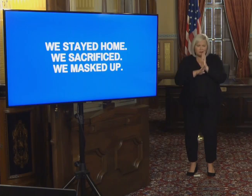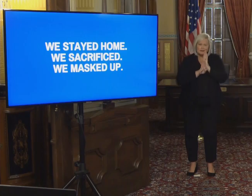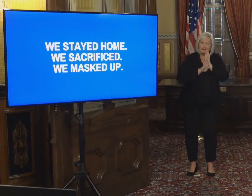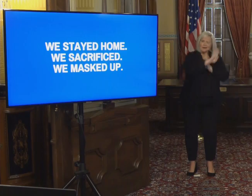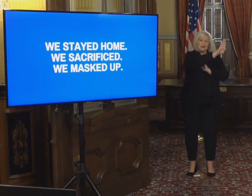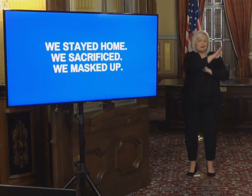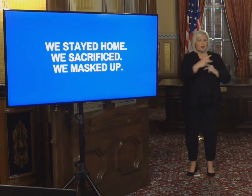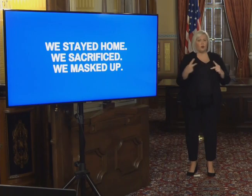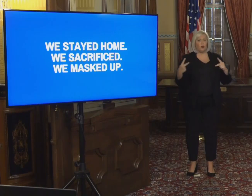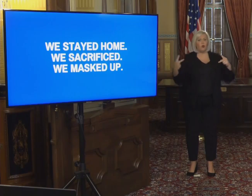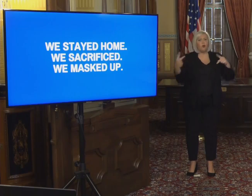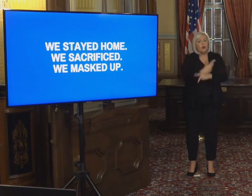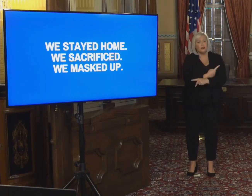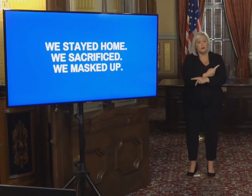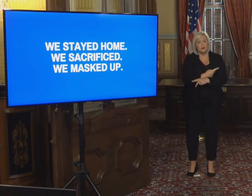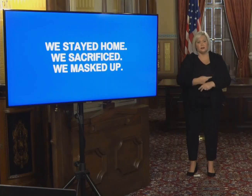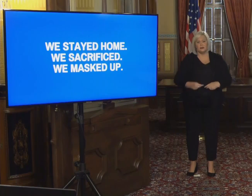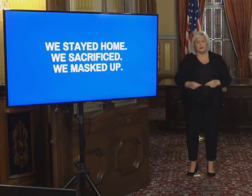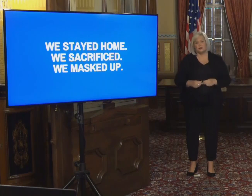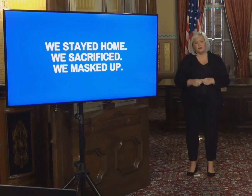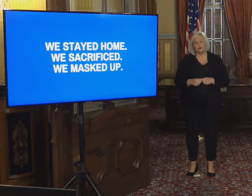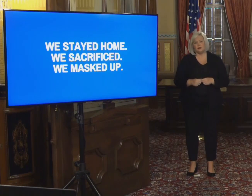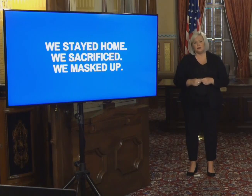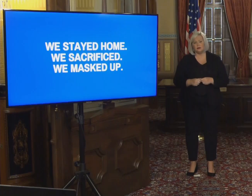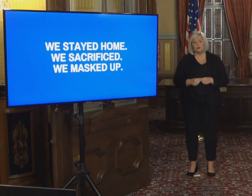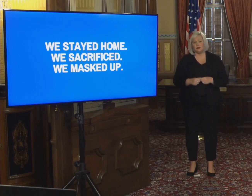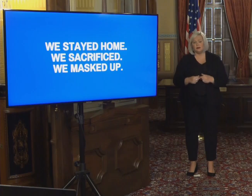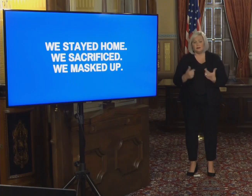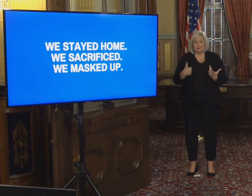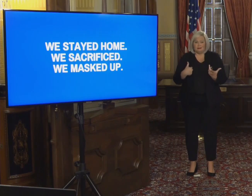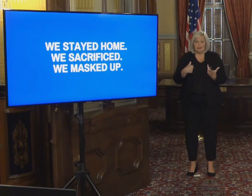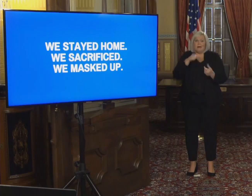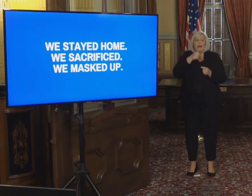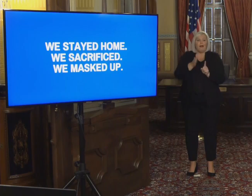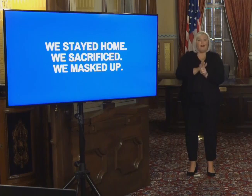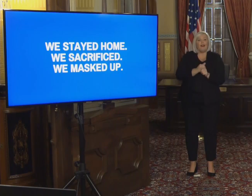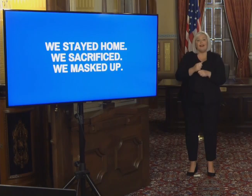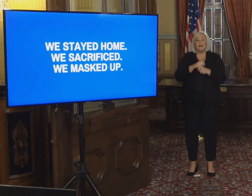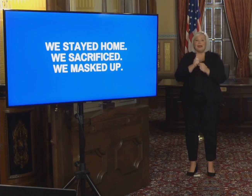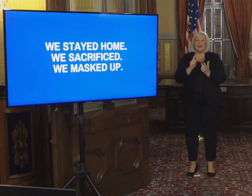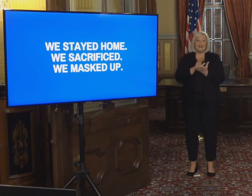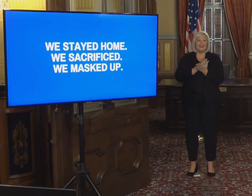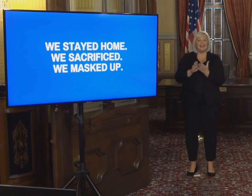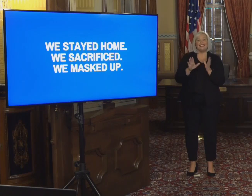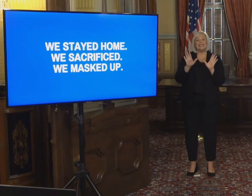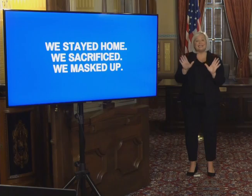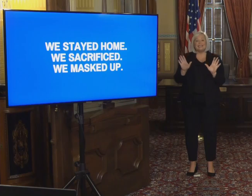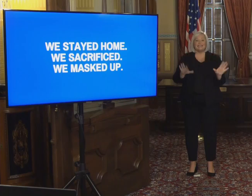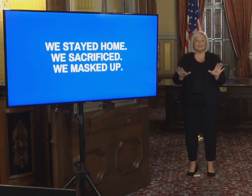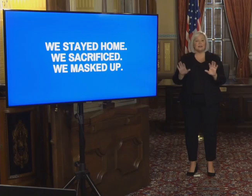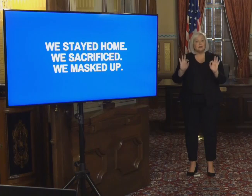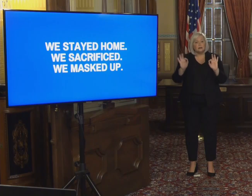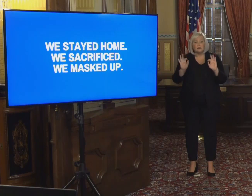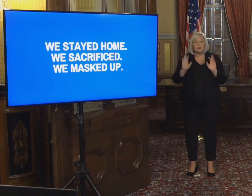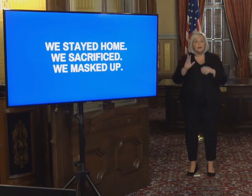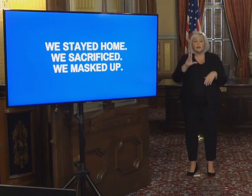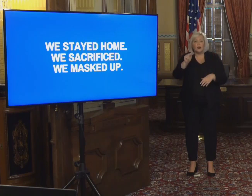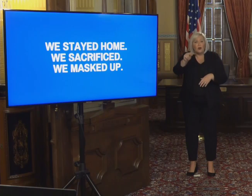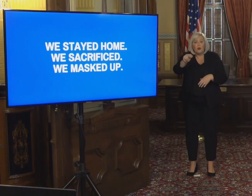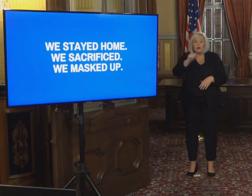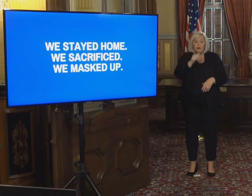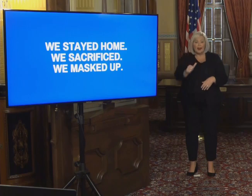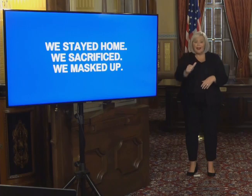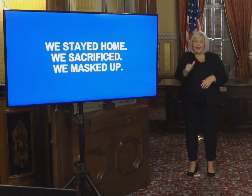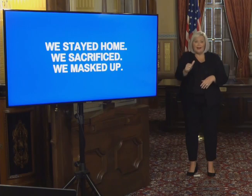hitting us hard. I'm not going to sugarcoat this. You know by now I don't sugarcoat things, and I'm not